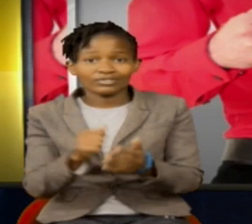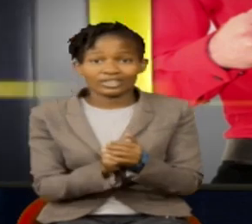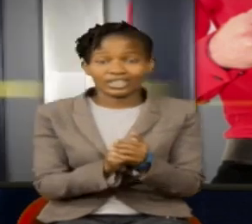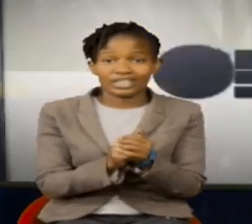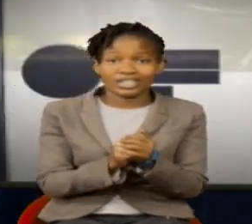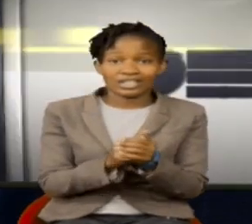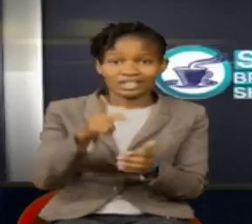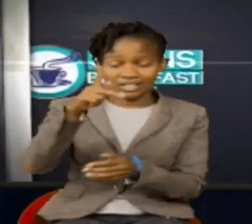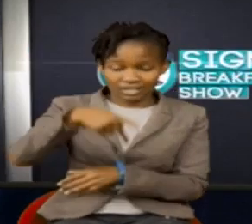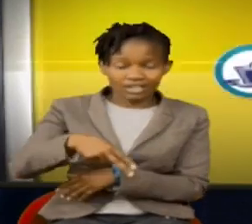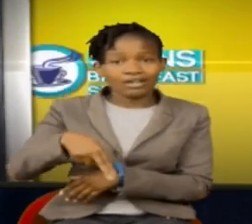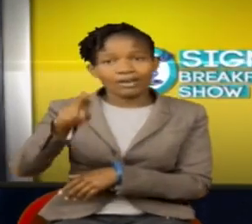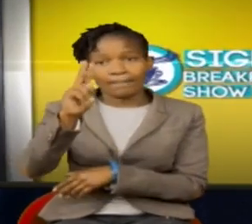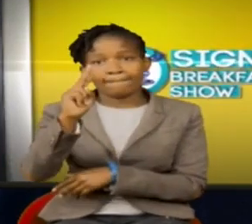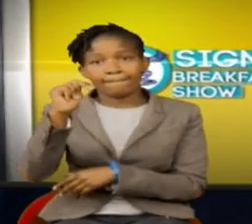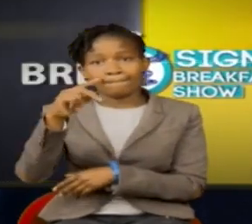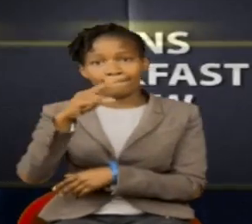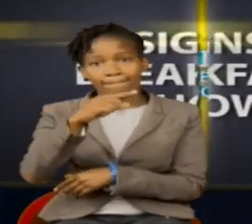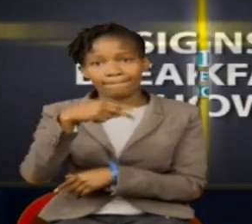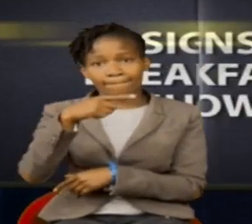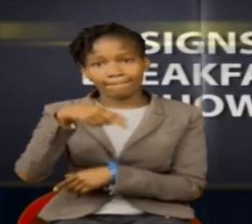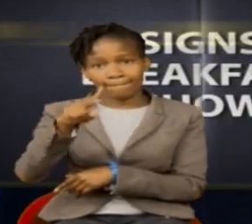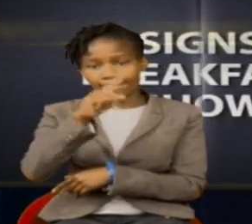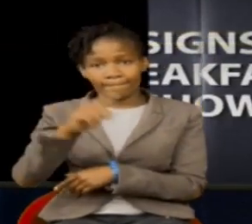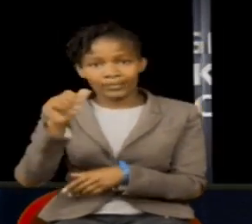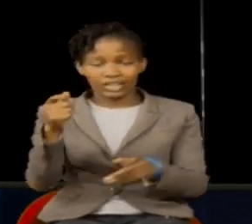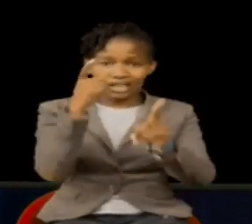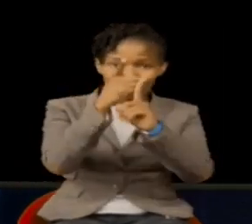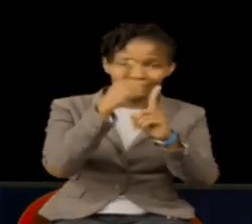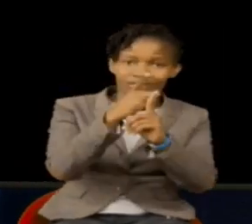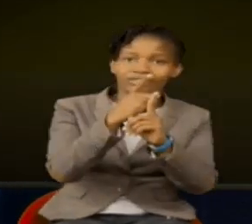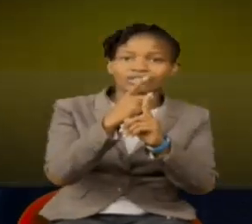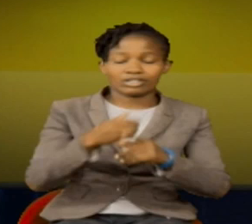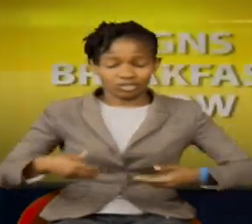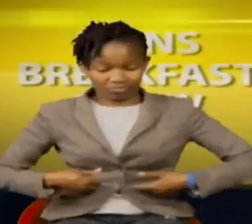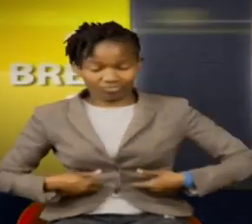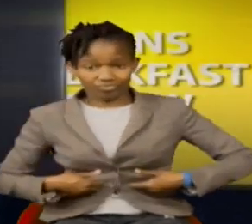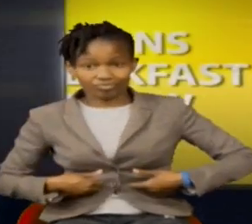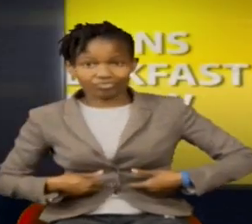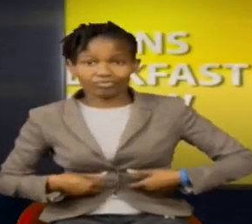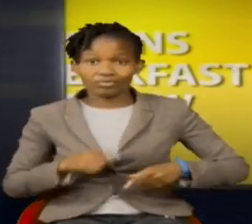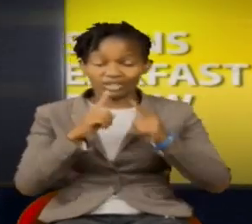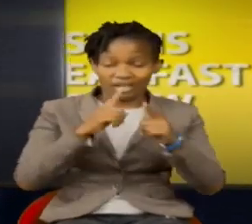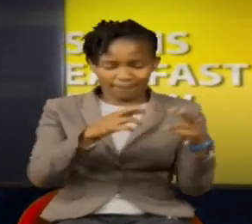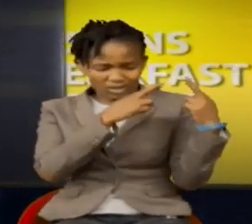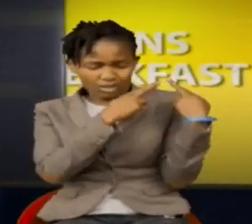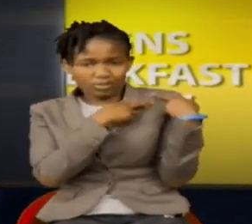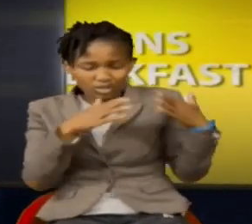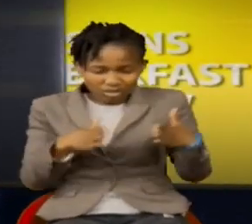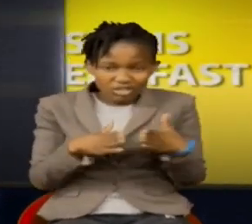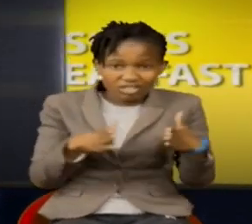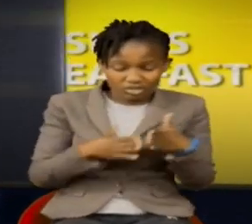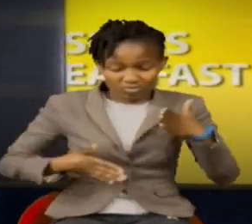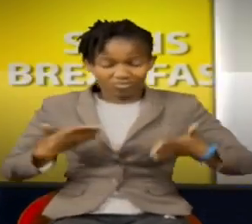So Punguza is a youth sensitization and advocacy campaign. Right. And what we're trying to do is talk about responsible sexual